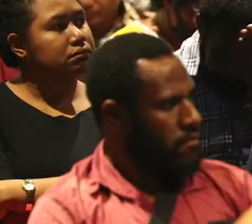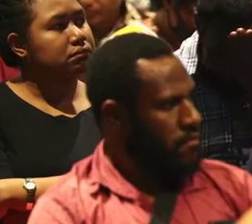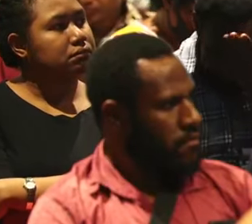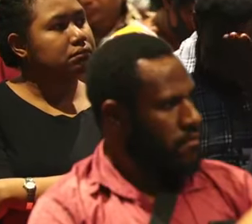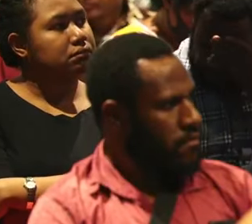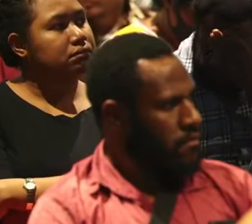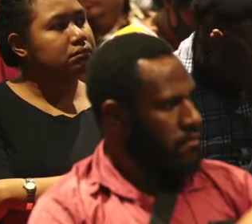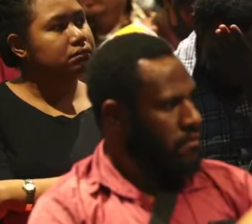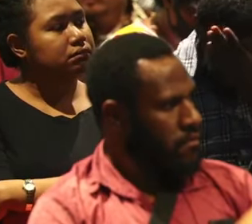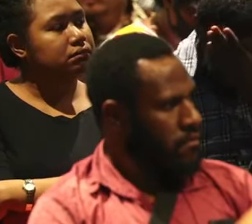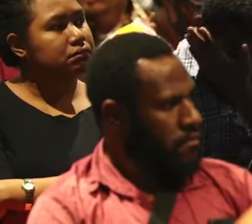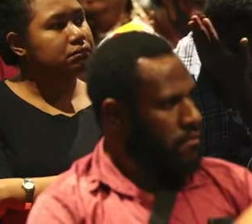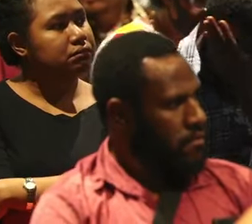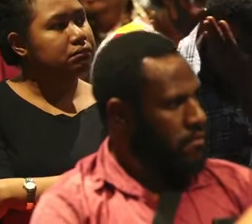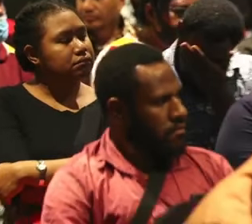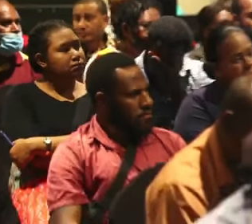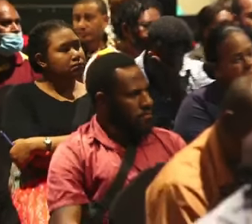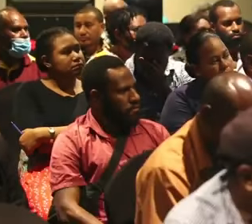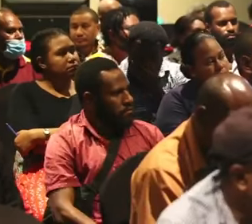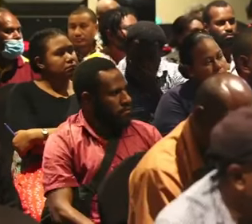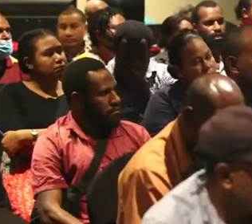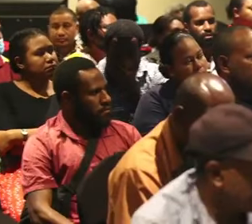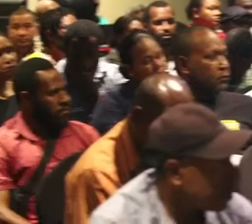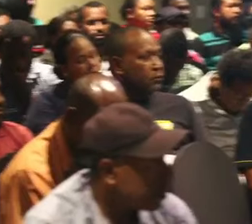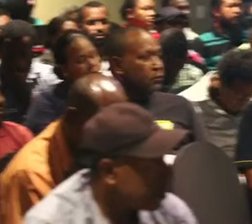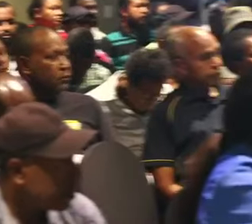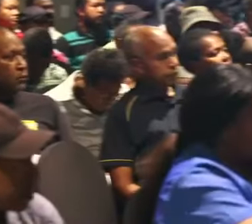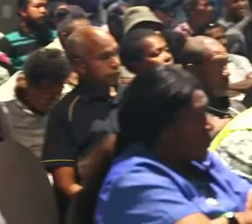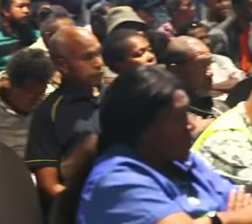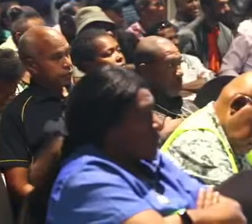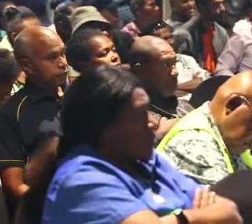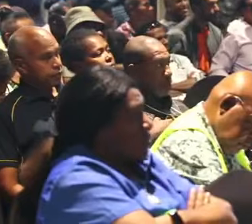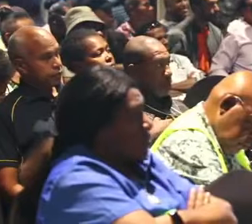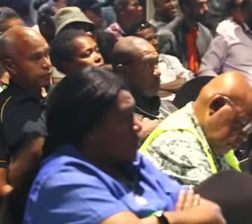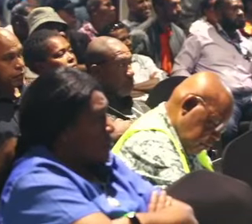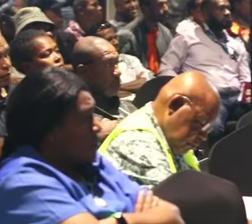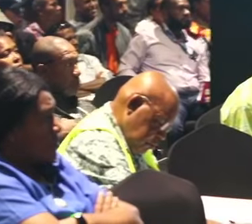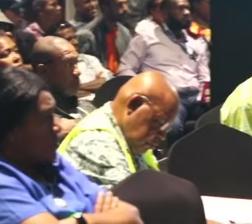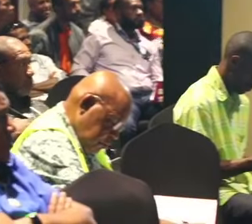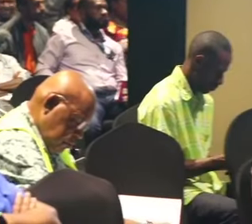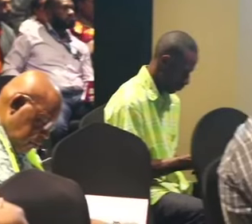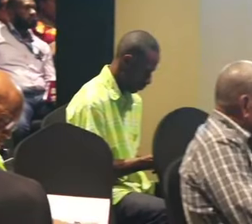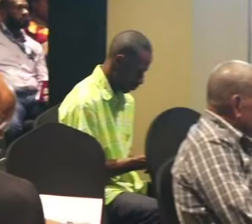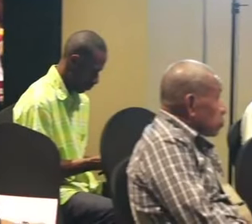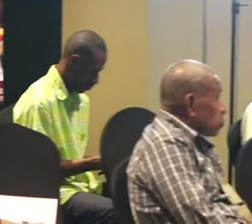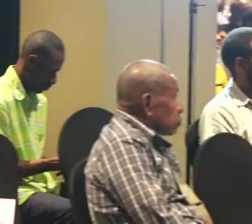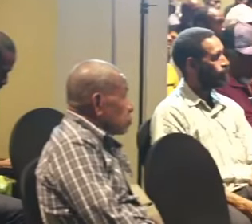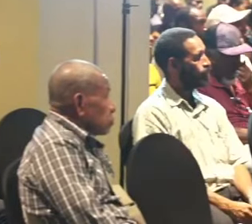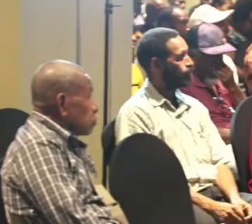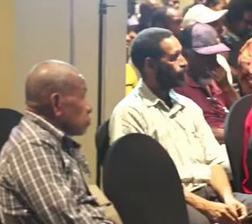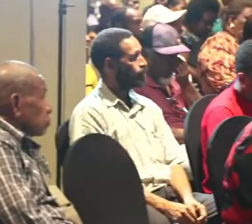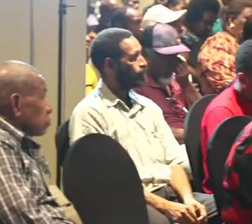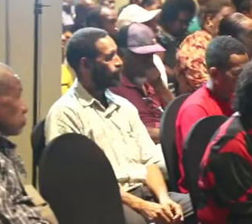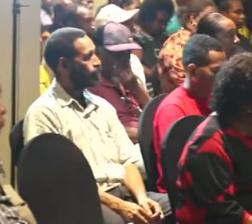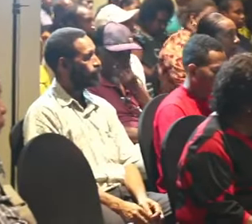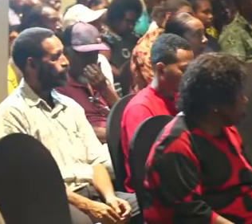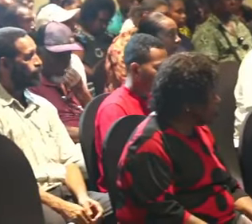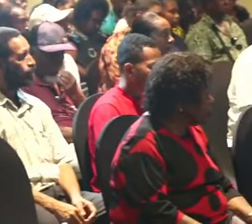Thank you, Ms. Amanda. Very informative, not only for you people in NCDC here, but I think it would be uniform with